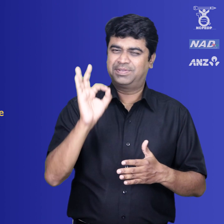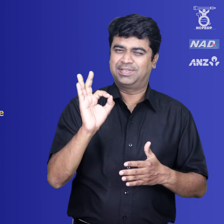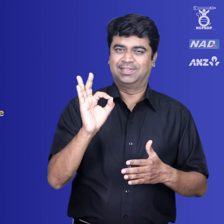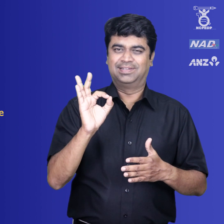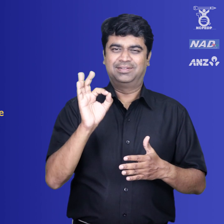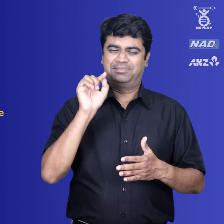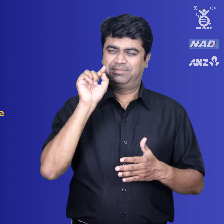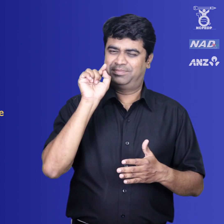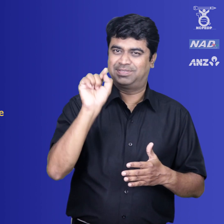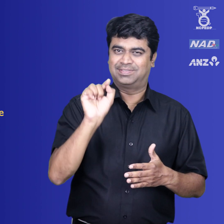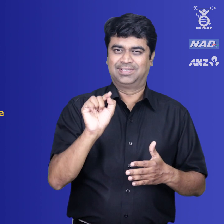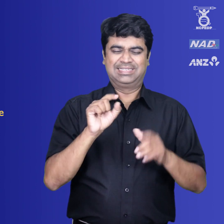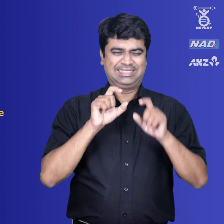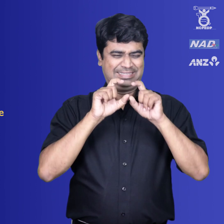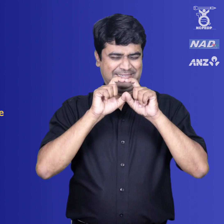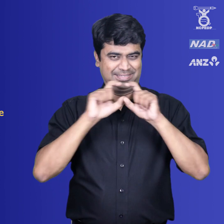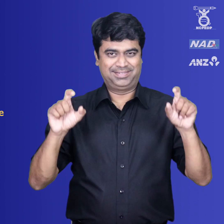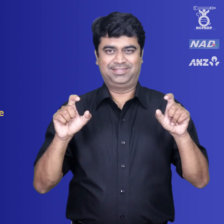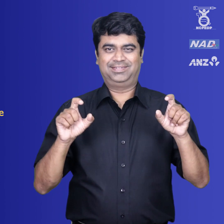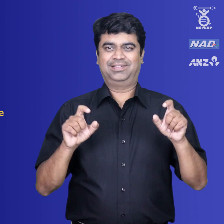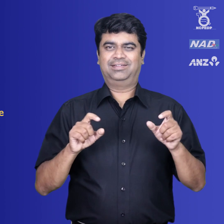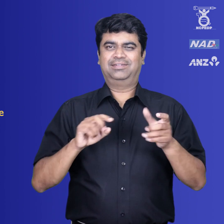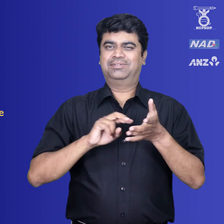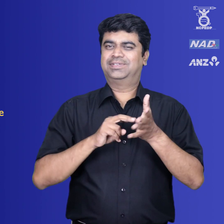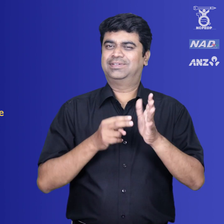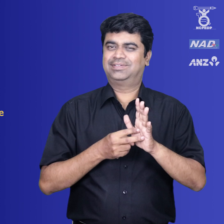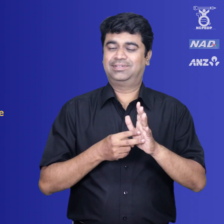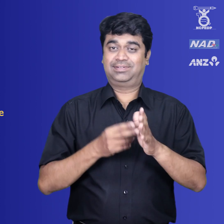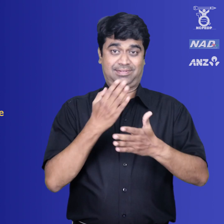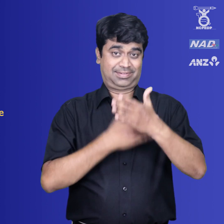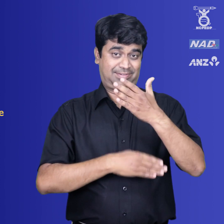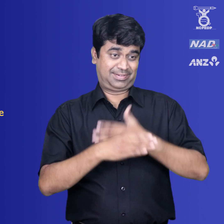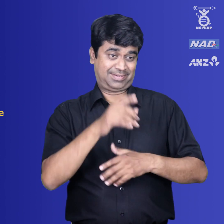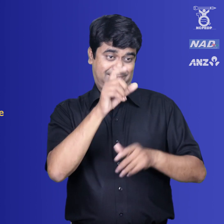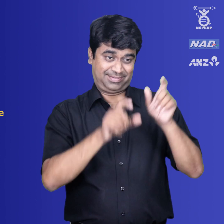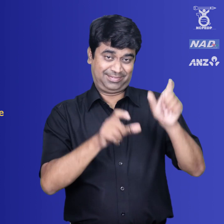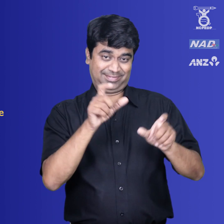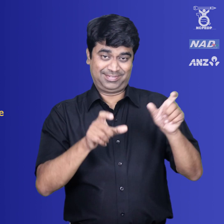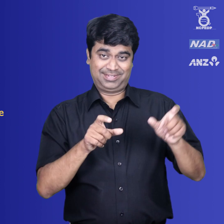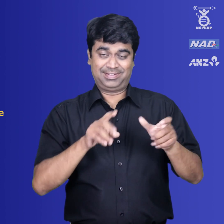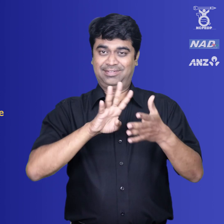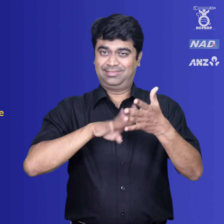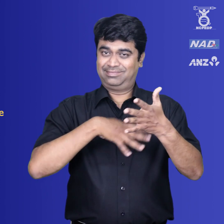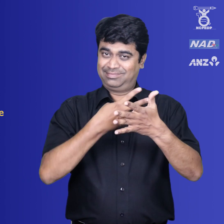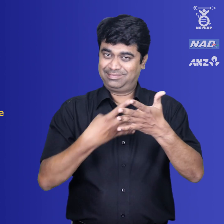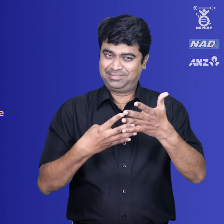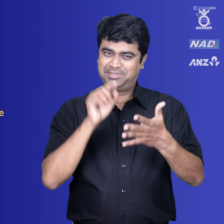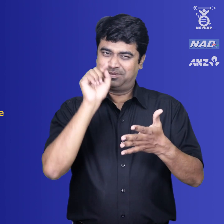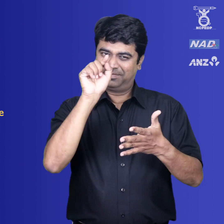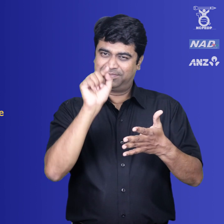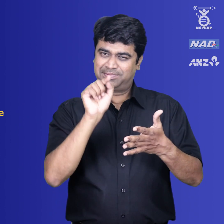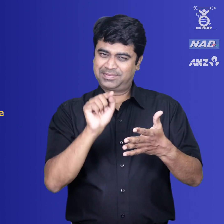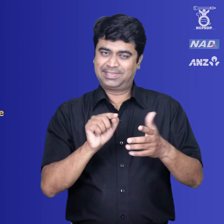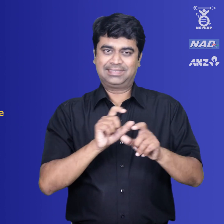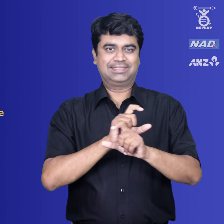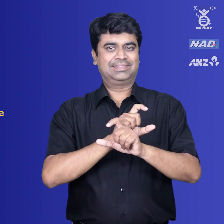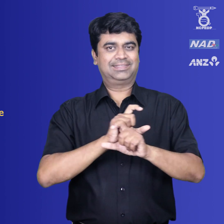Specified disability means the disabilities as specified in the schedule.